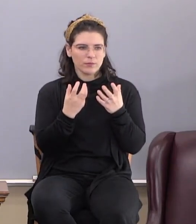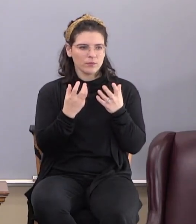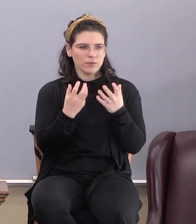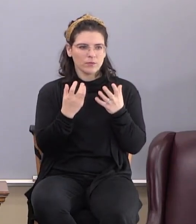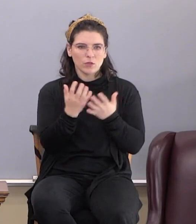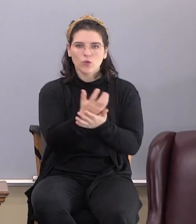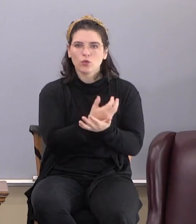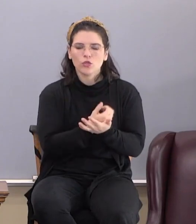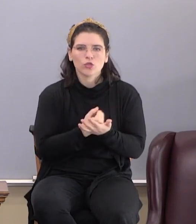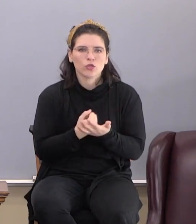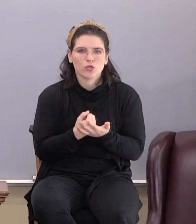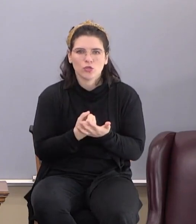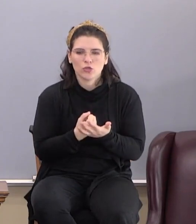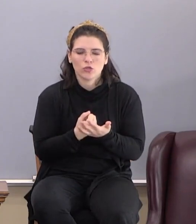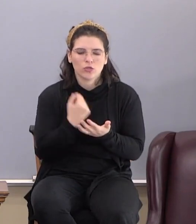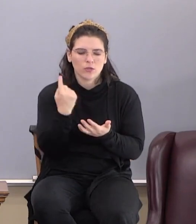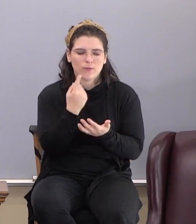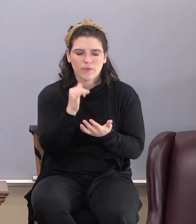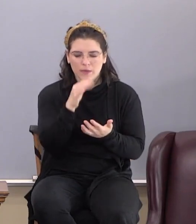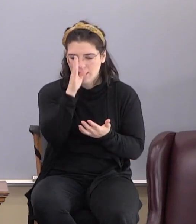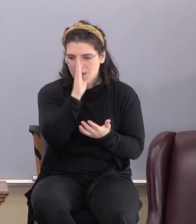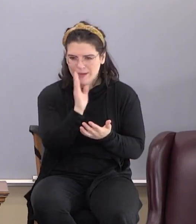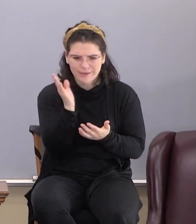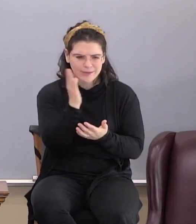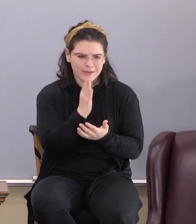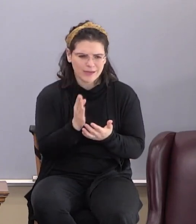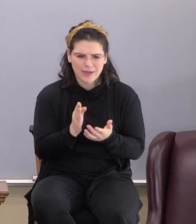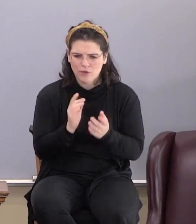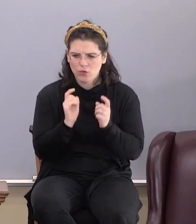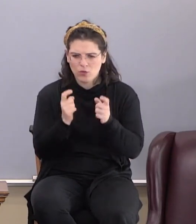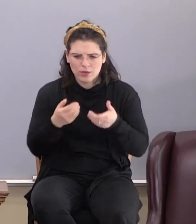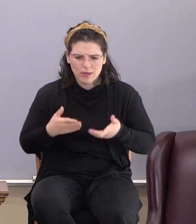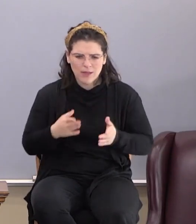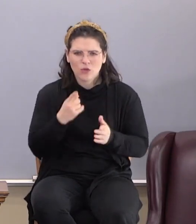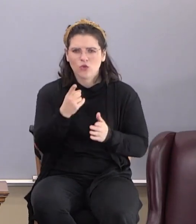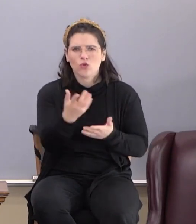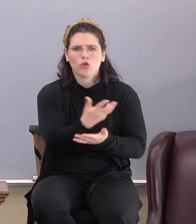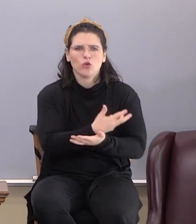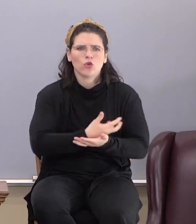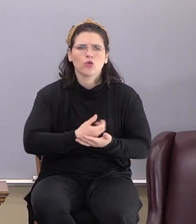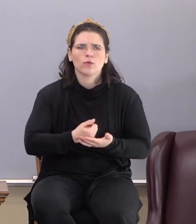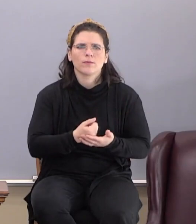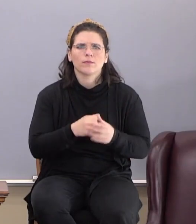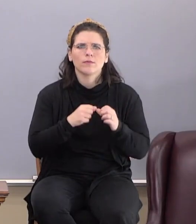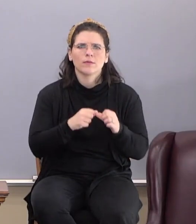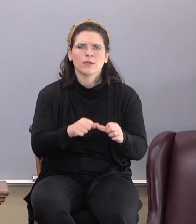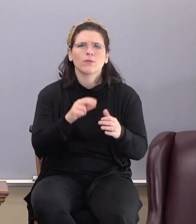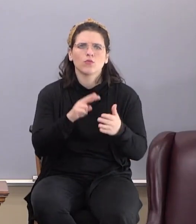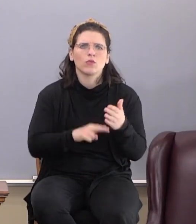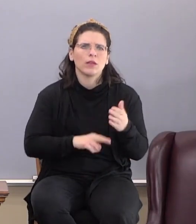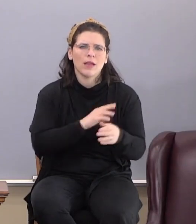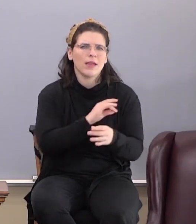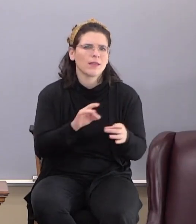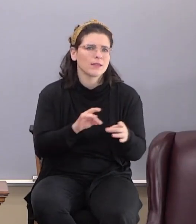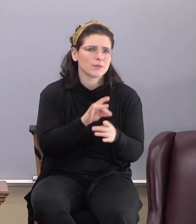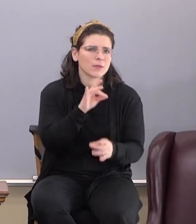to earn something that God's never going to allow you to earn. And keep reading. And the Spirit against the